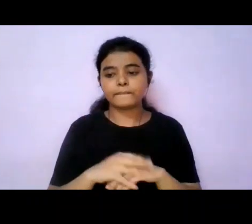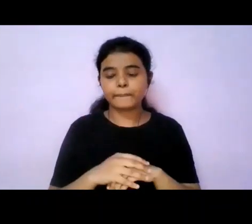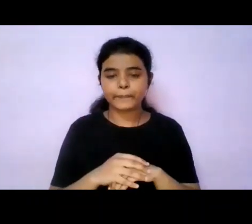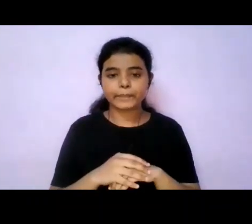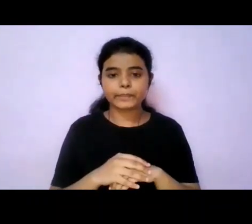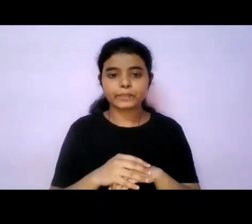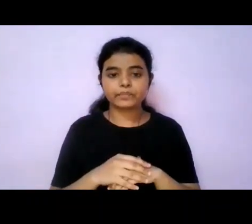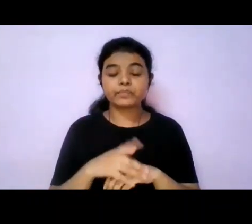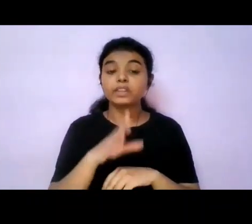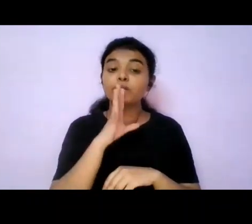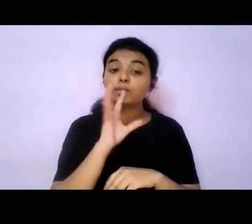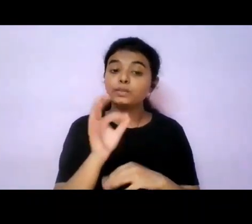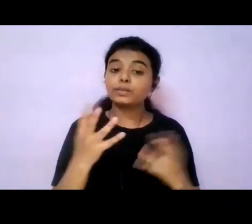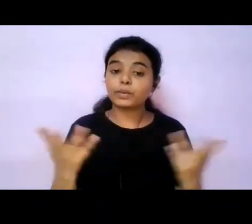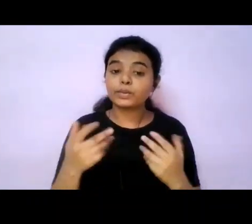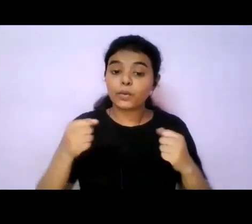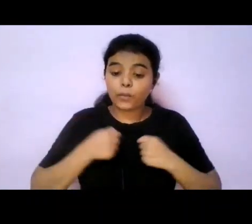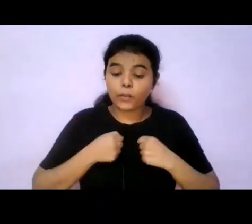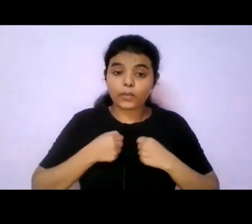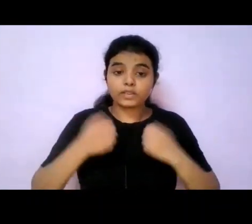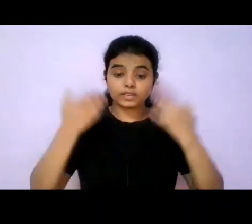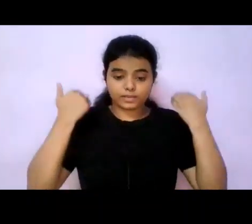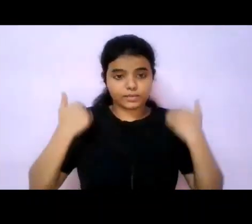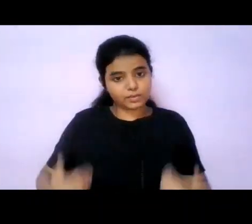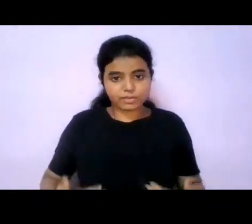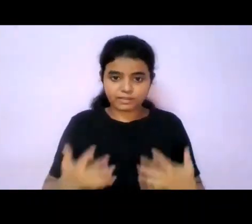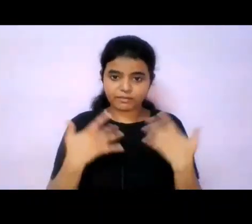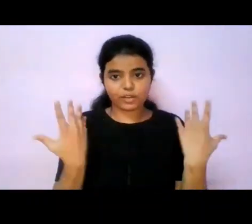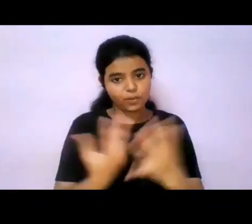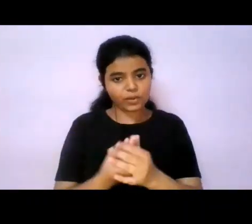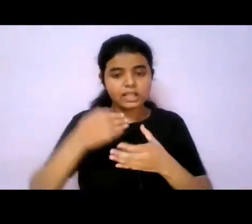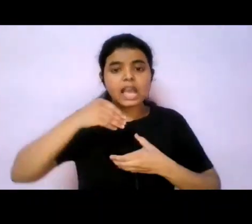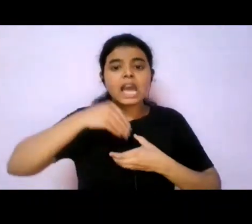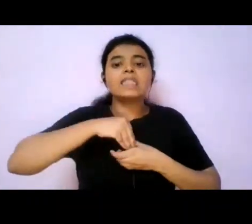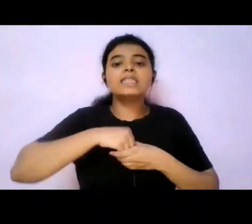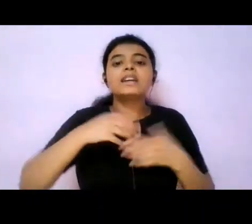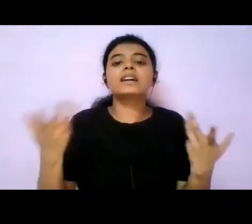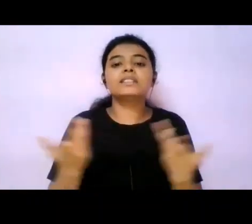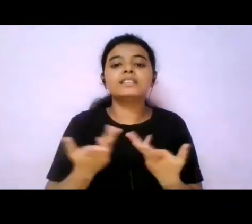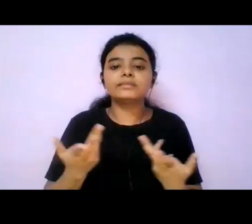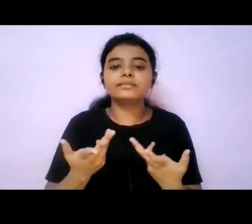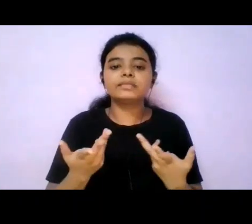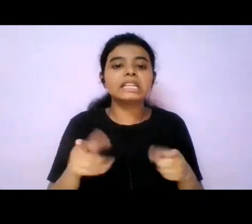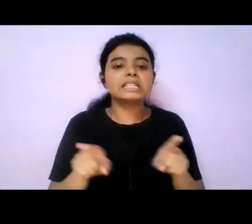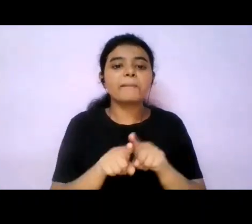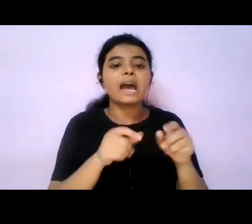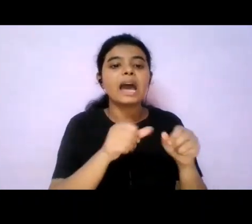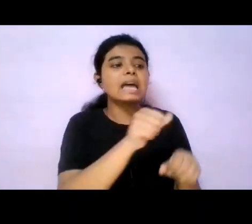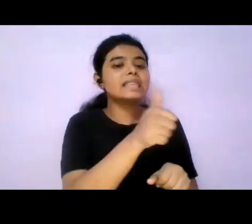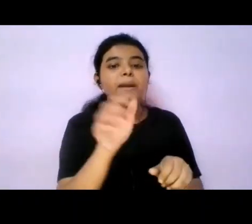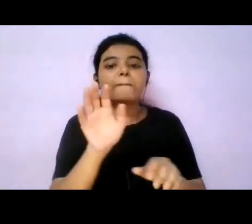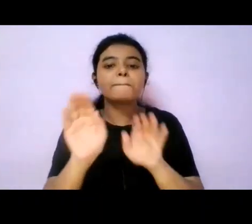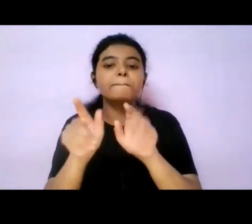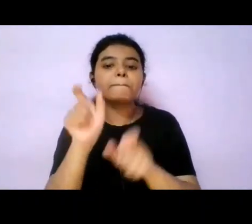The truth is that our capacities as human beings are always dependent upon others.